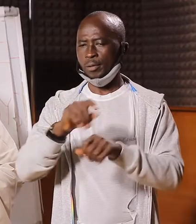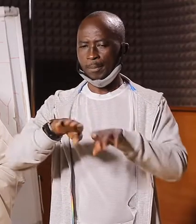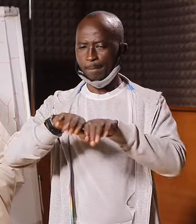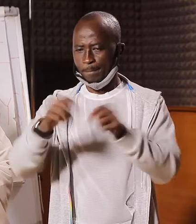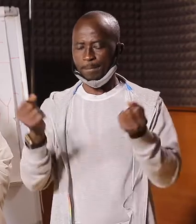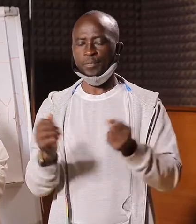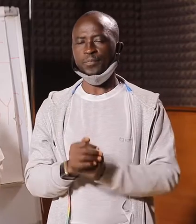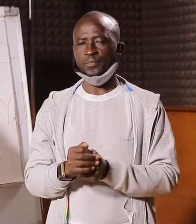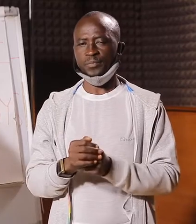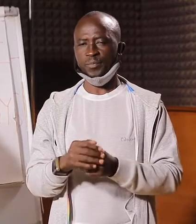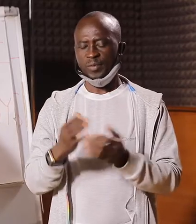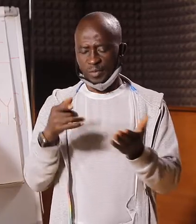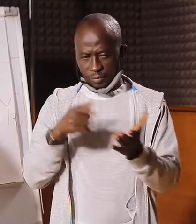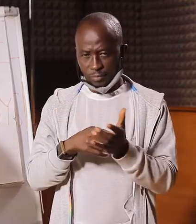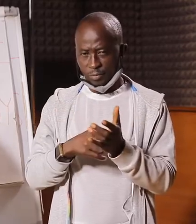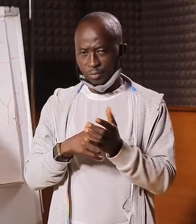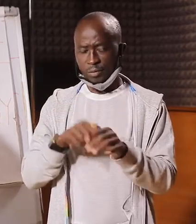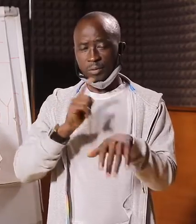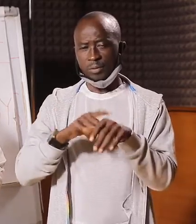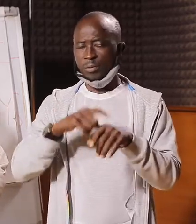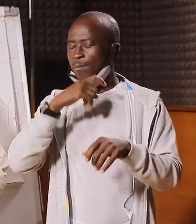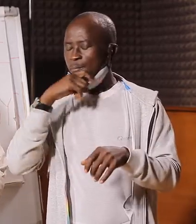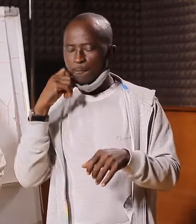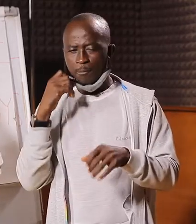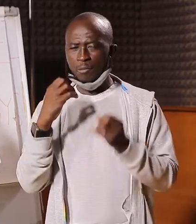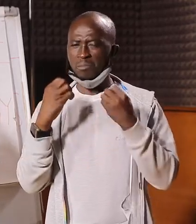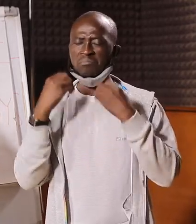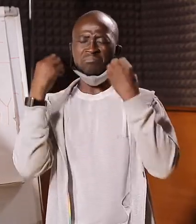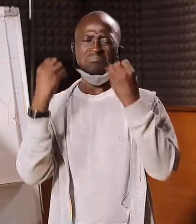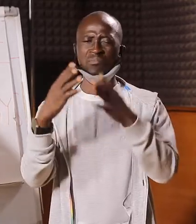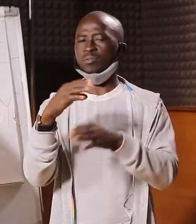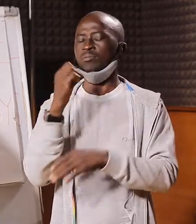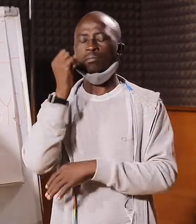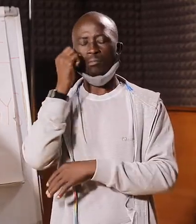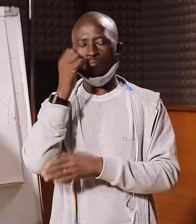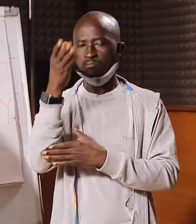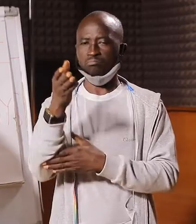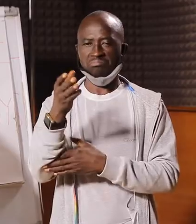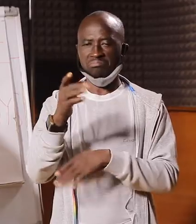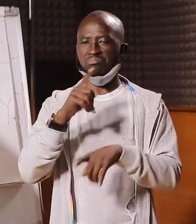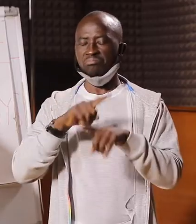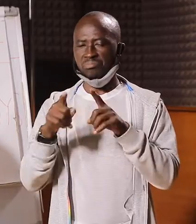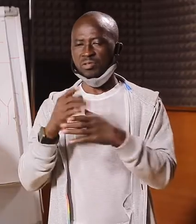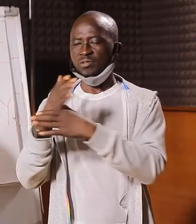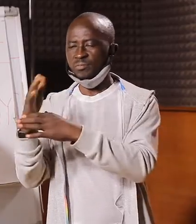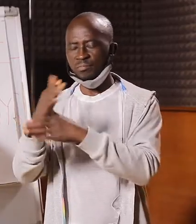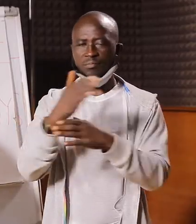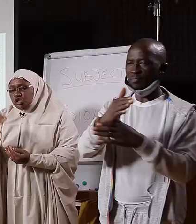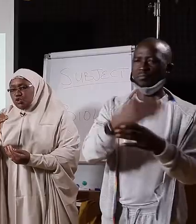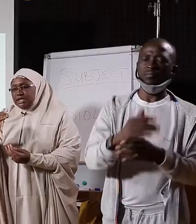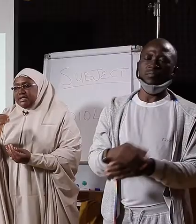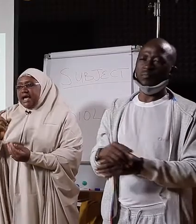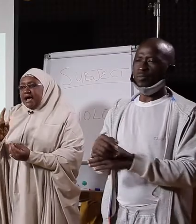This one, the fruit, when it gets dry, it has so many seeds inside, but the seeds, they are divided into units,